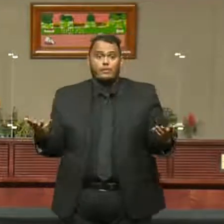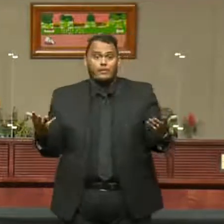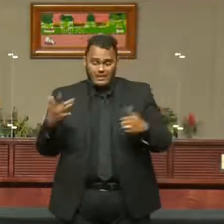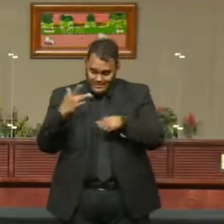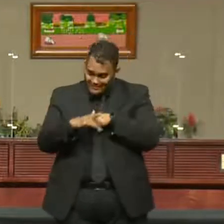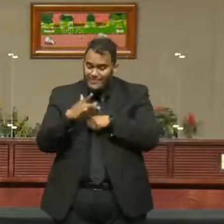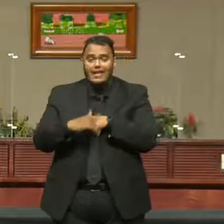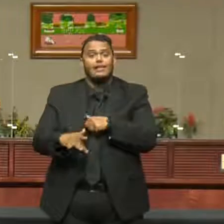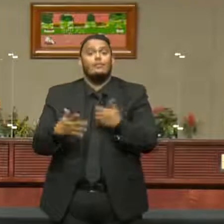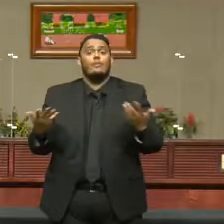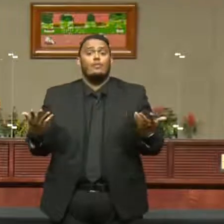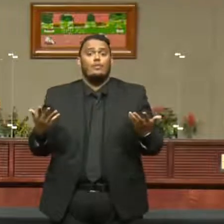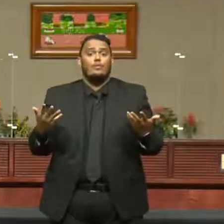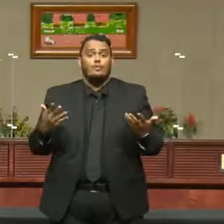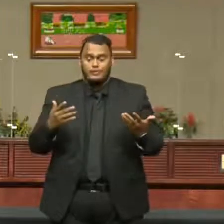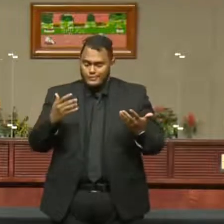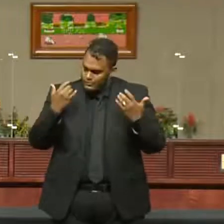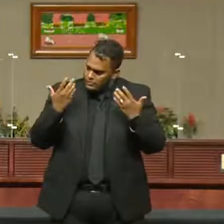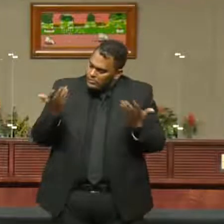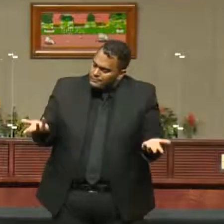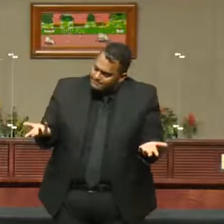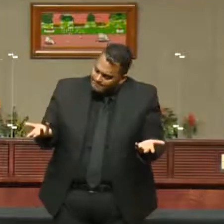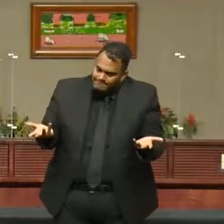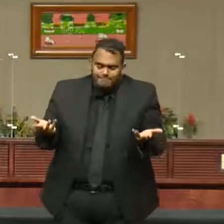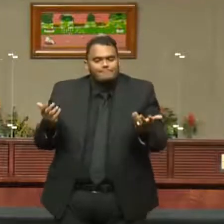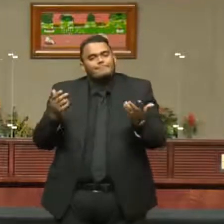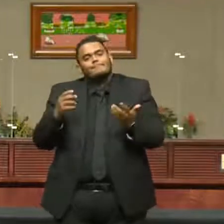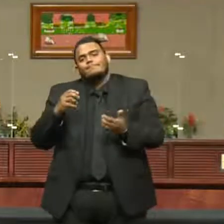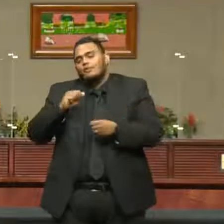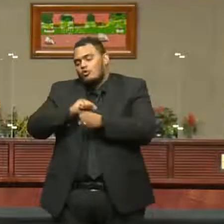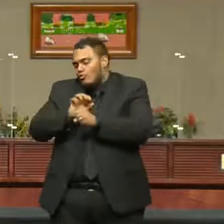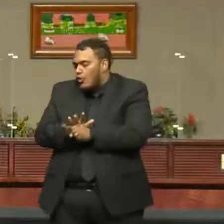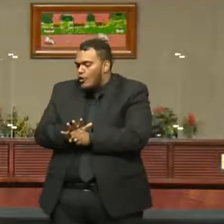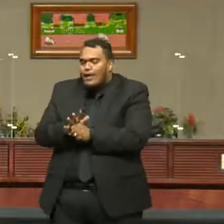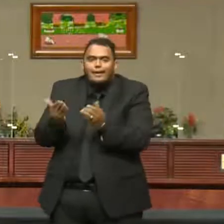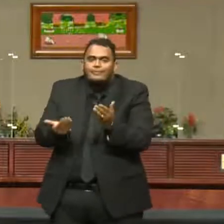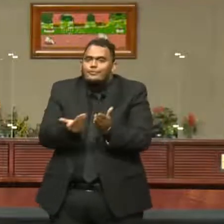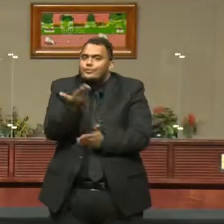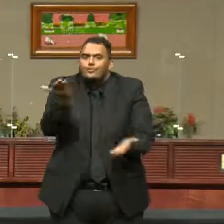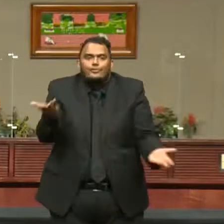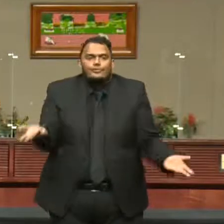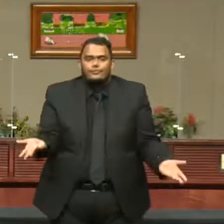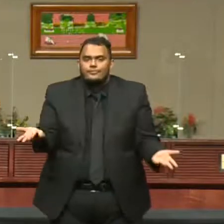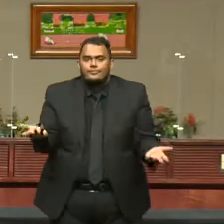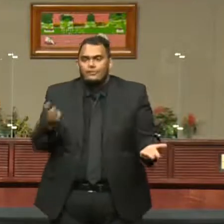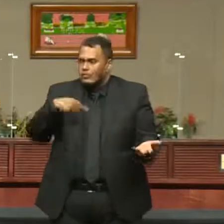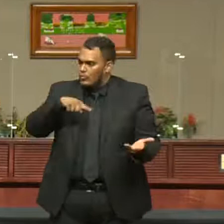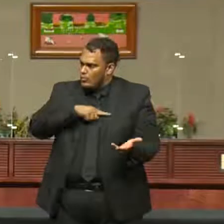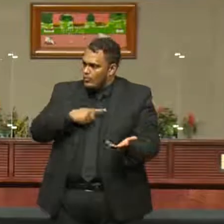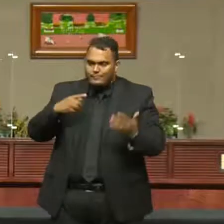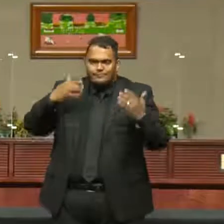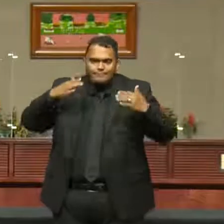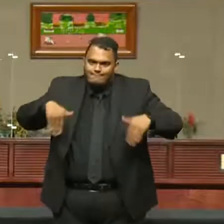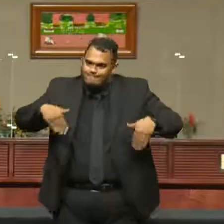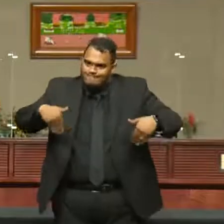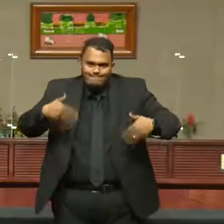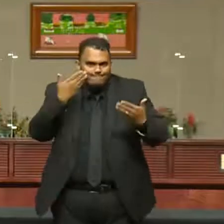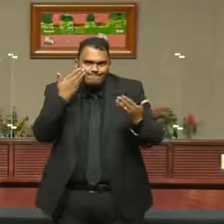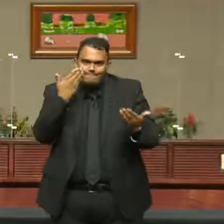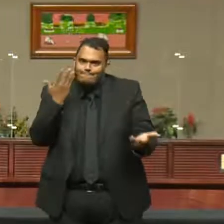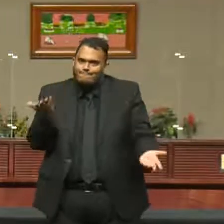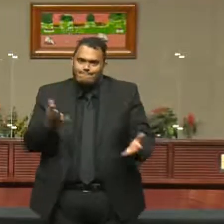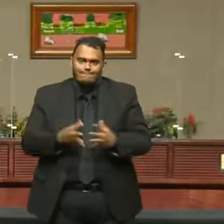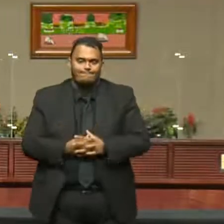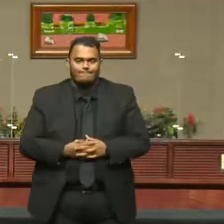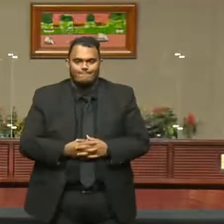to the virus, it's all new, and we will have to wait some to really have determination about those elements.